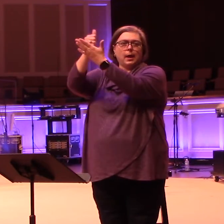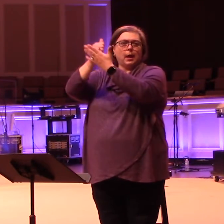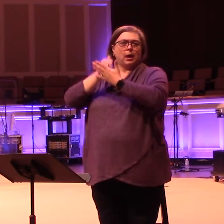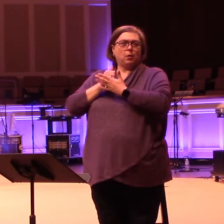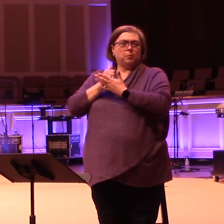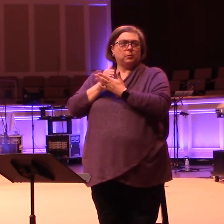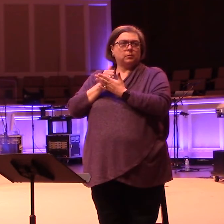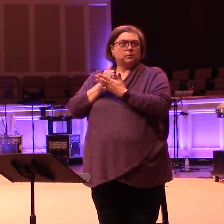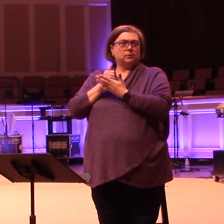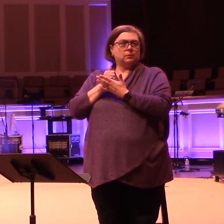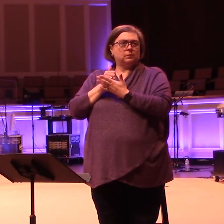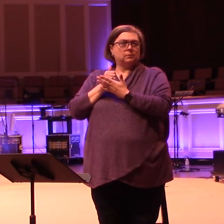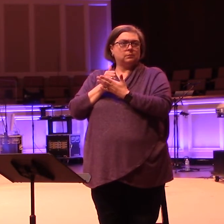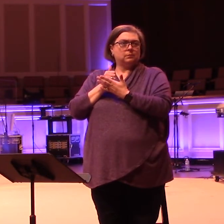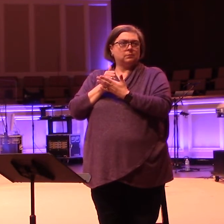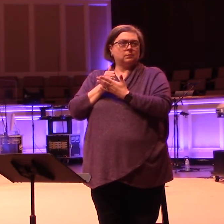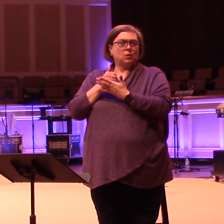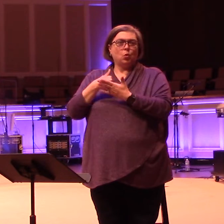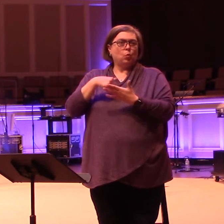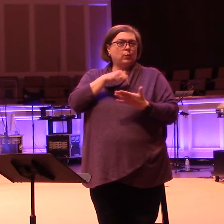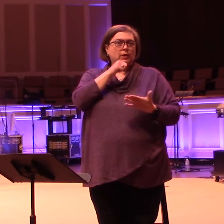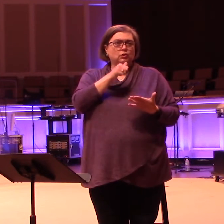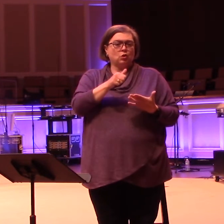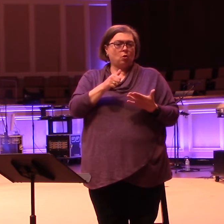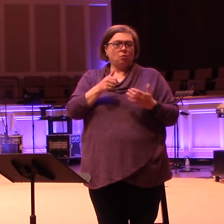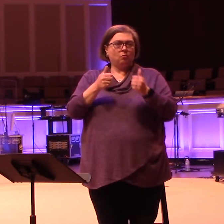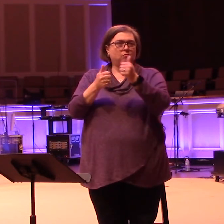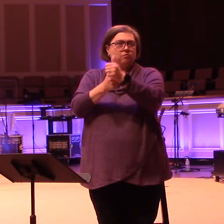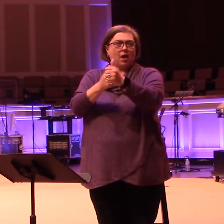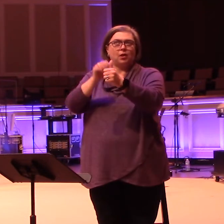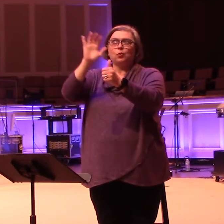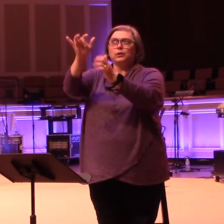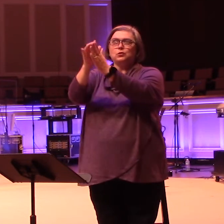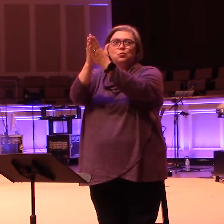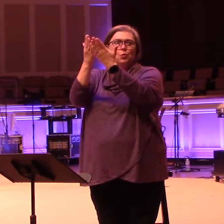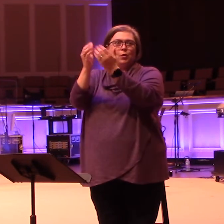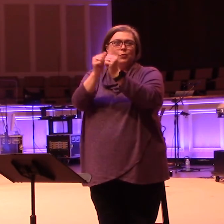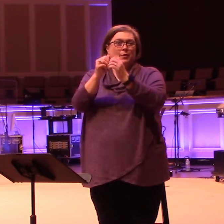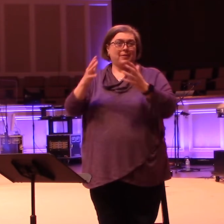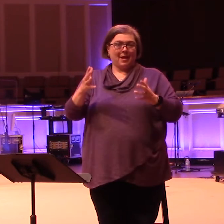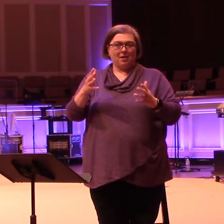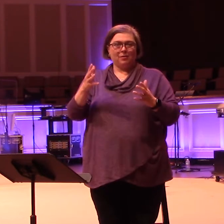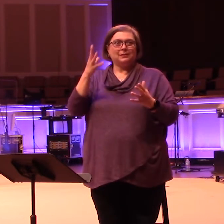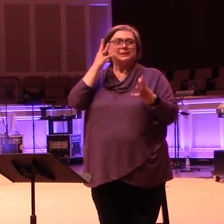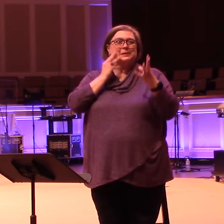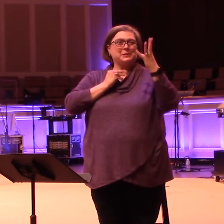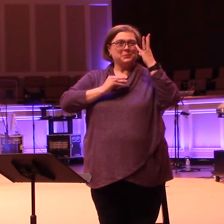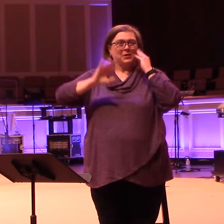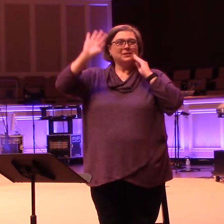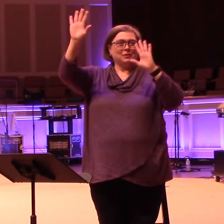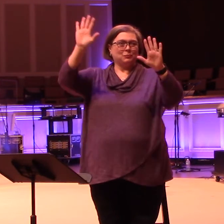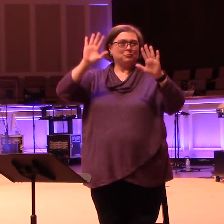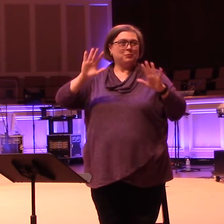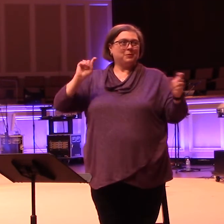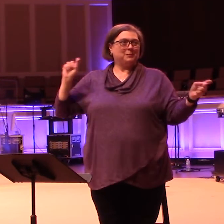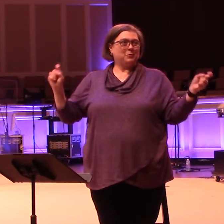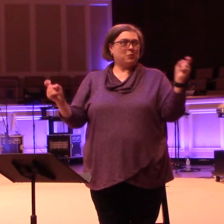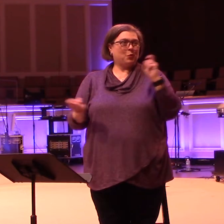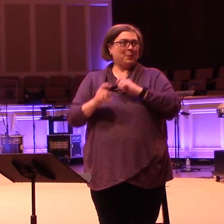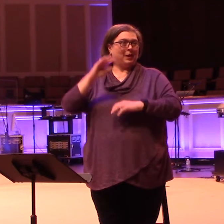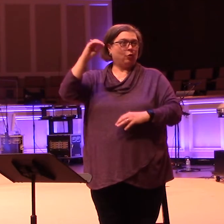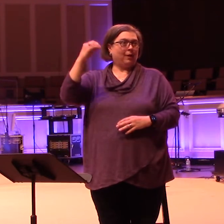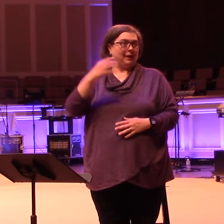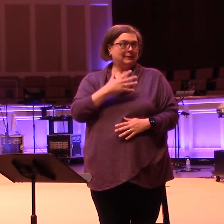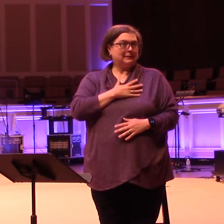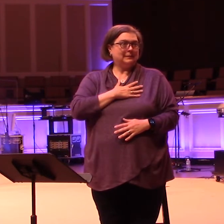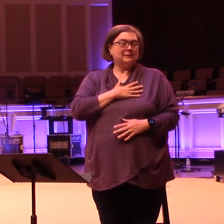God's word without an amazing transformation of grace and wisdom that comes from Him. But God, would you get me?